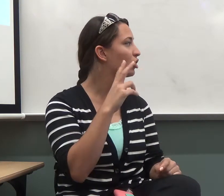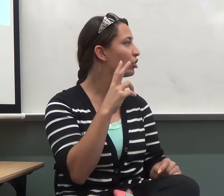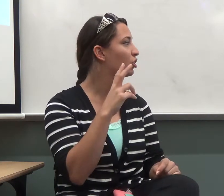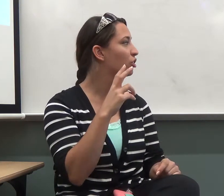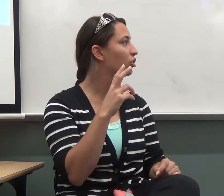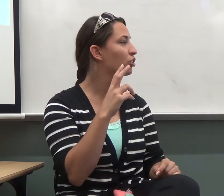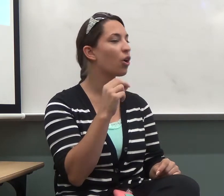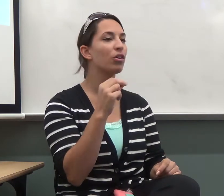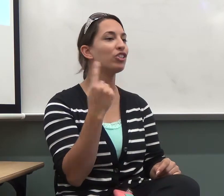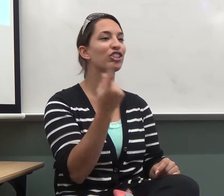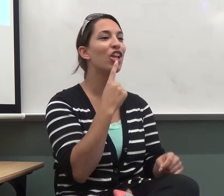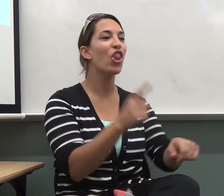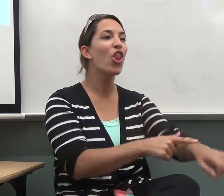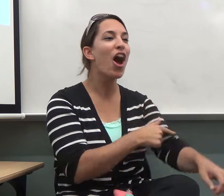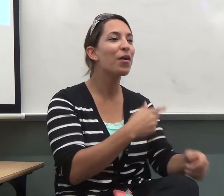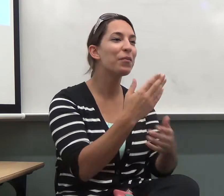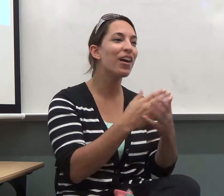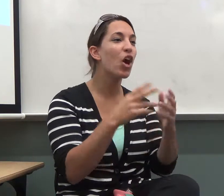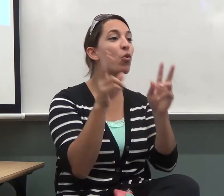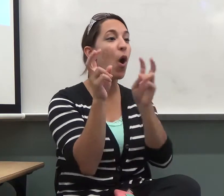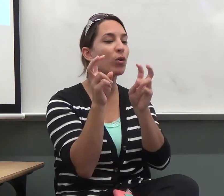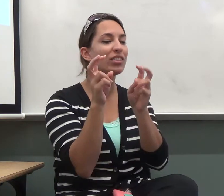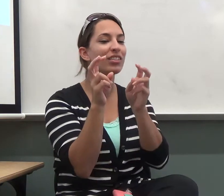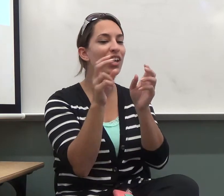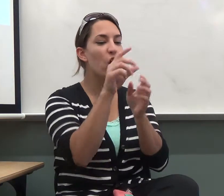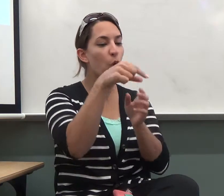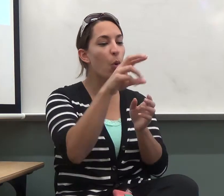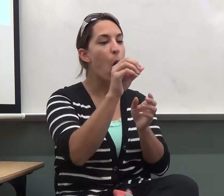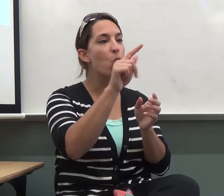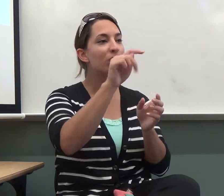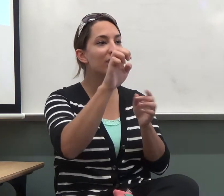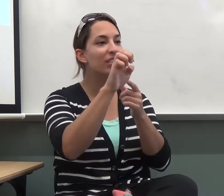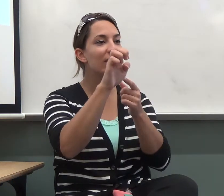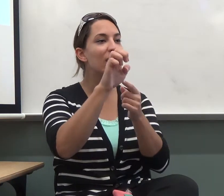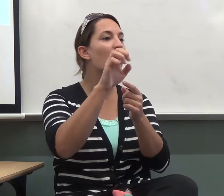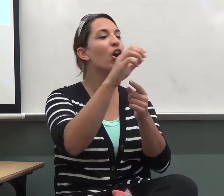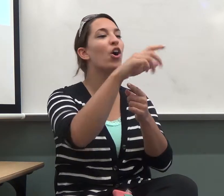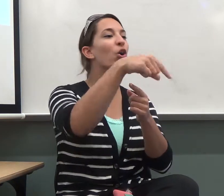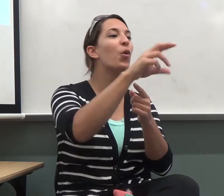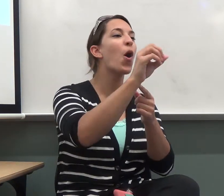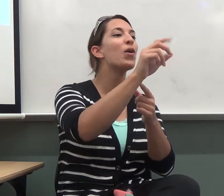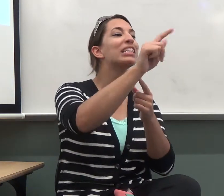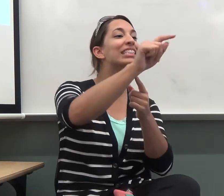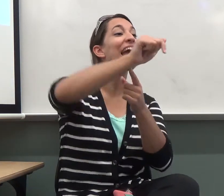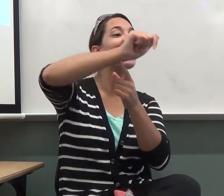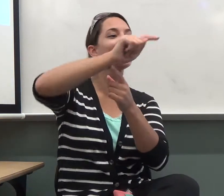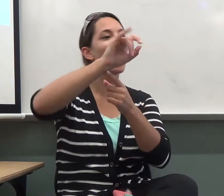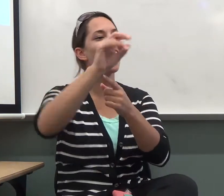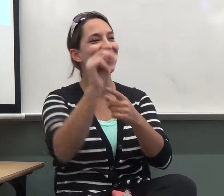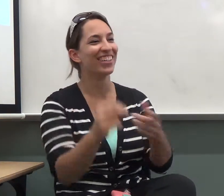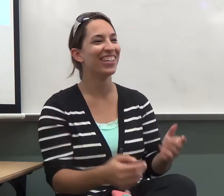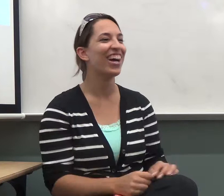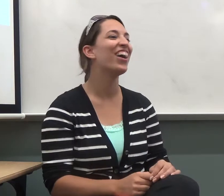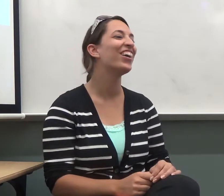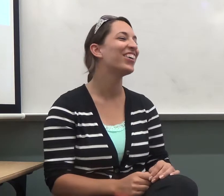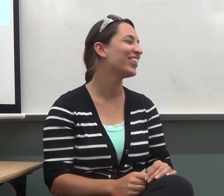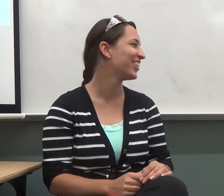Quotation. See, that was an easy I answer. got the ION right. I know, you're Yeah. close, you're Should've been right. like, you're not right. close. Sorry. Oh. Oh,